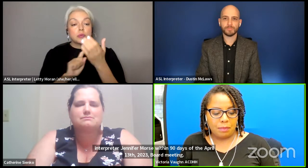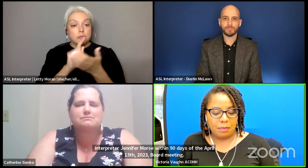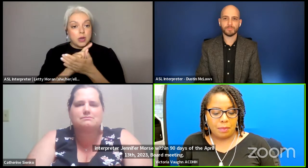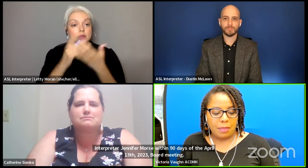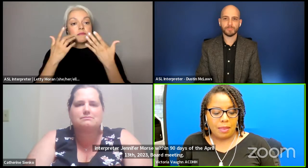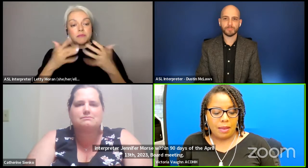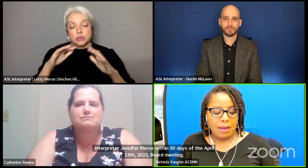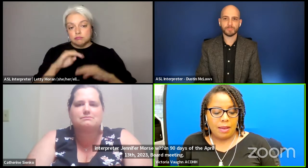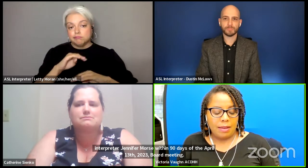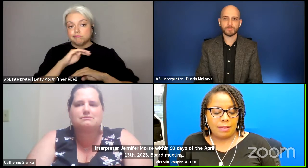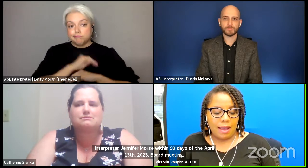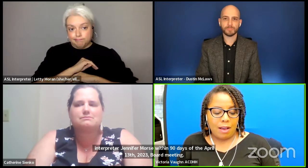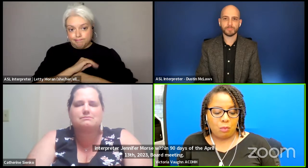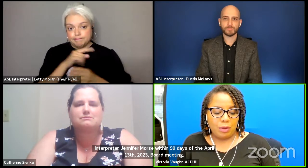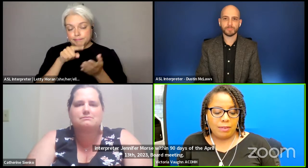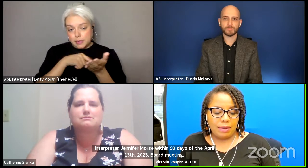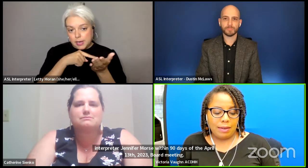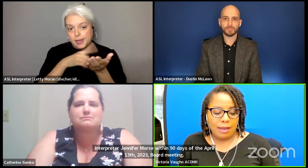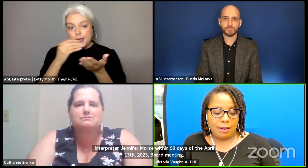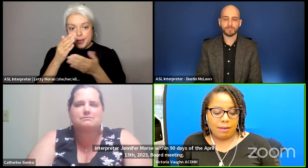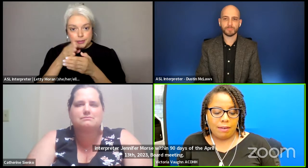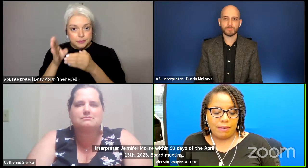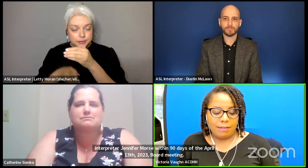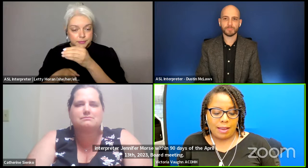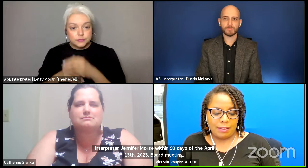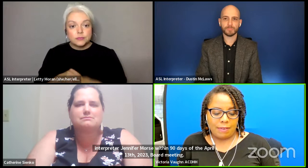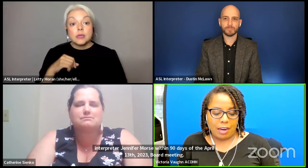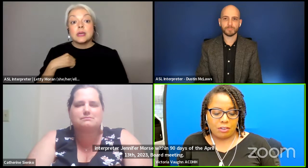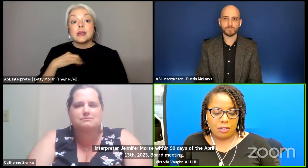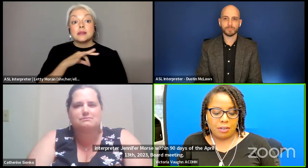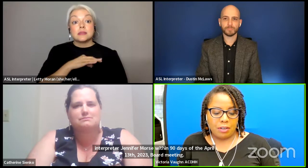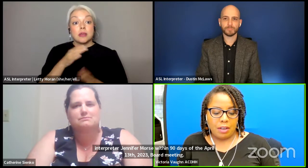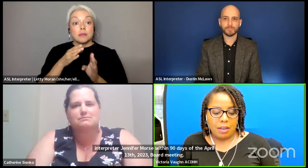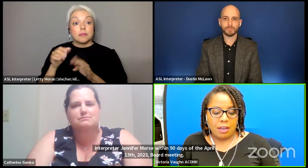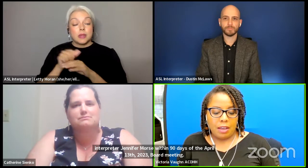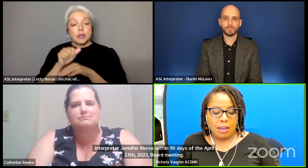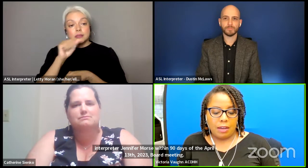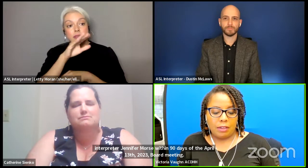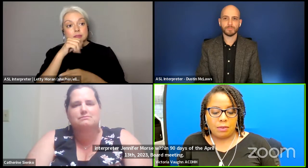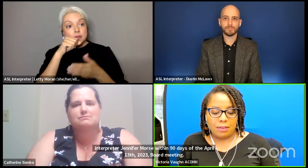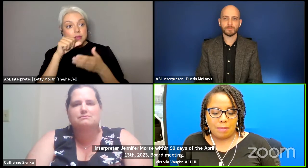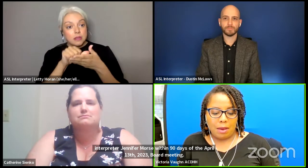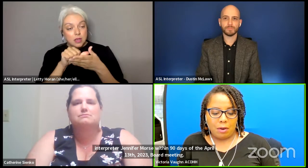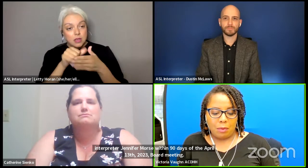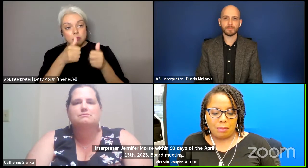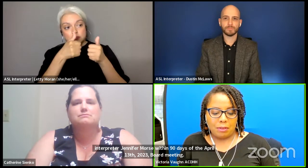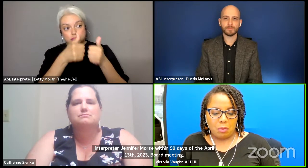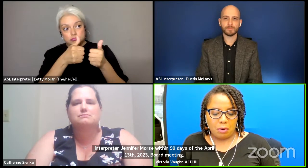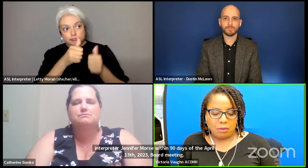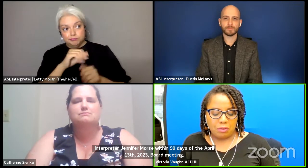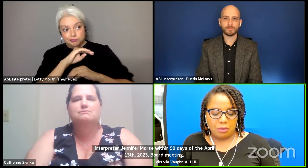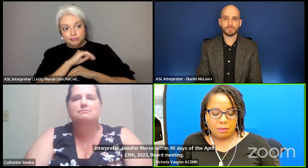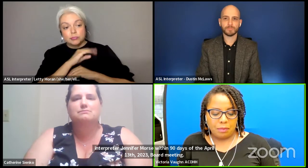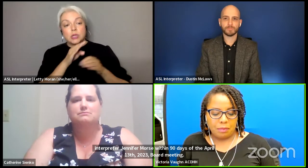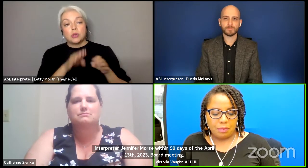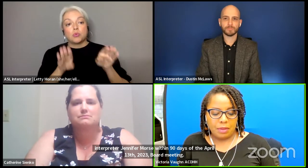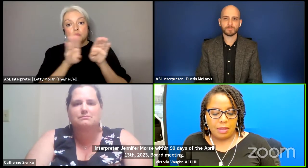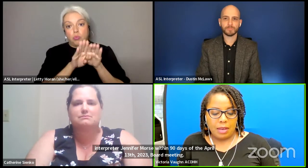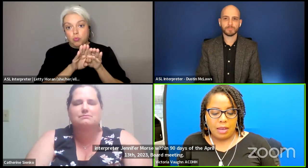Morse. Staff will send a letter of satisfaction and close this matter with Ms.